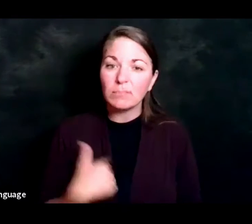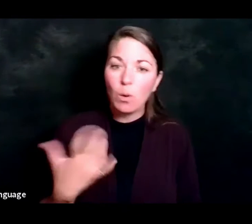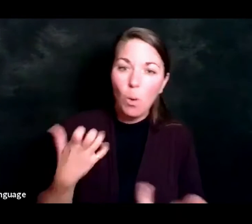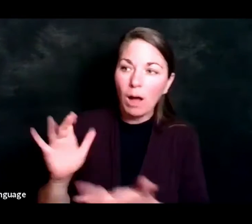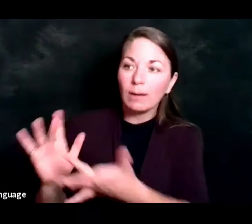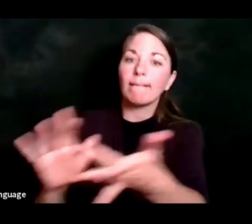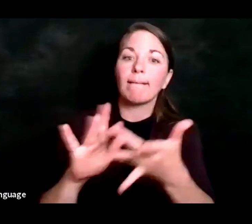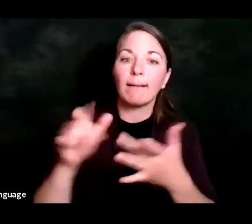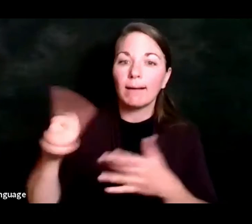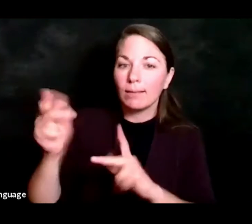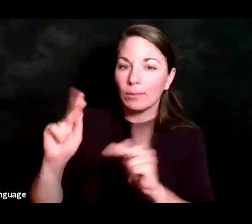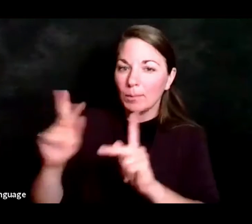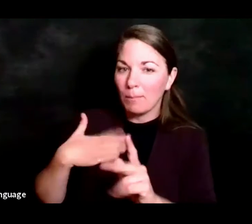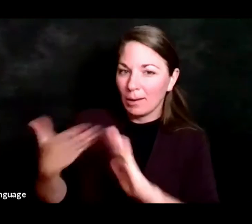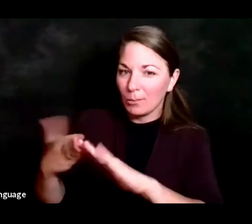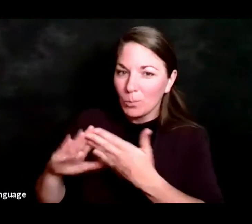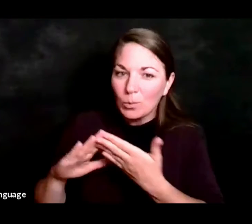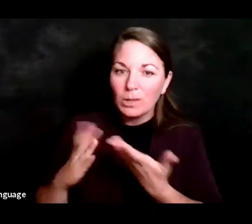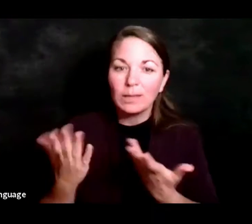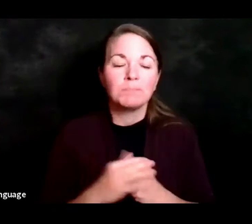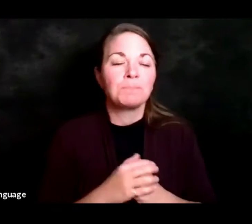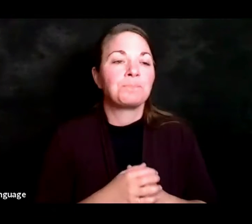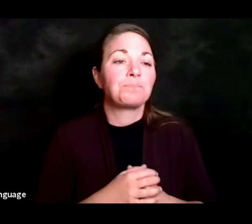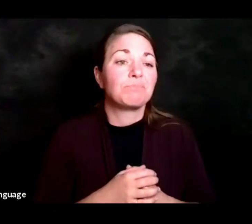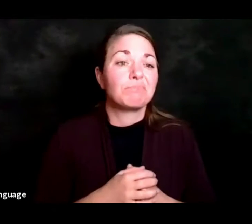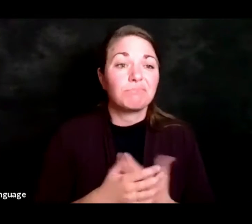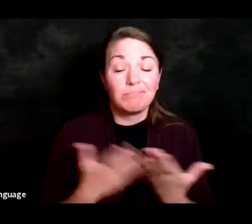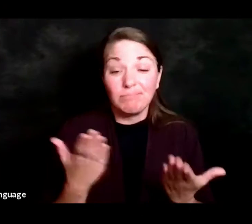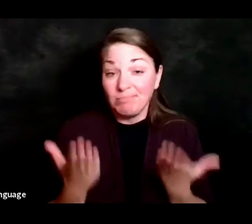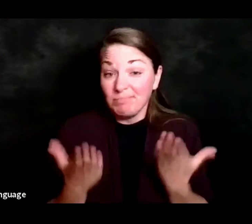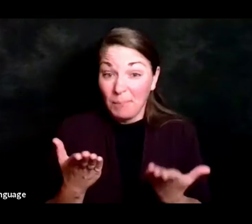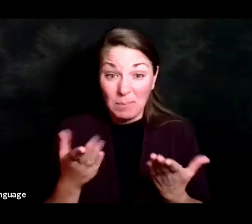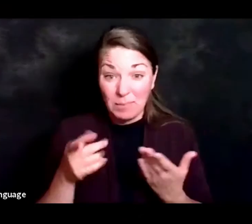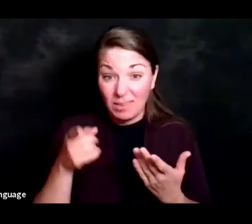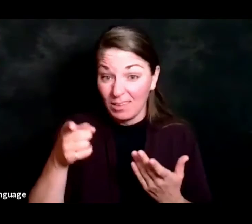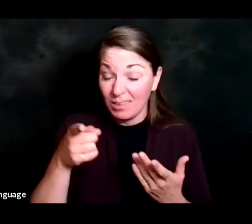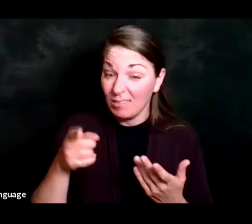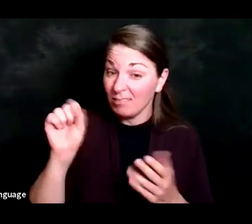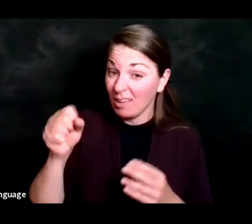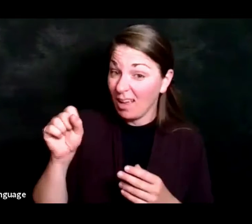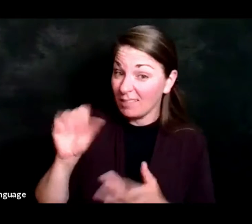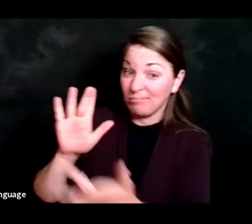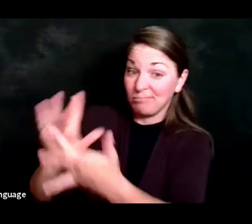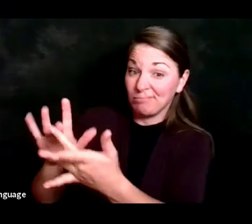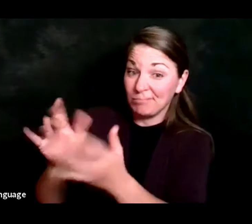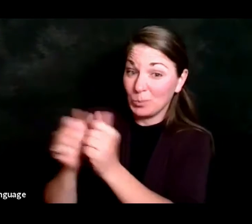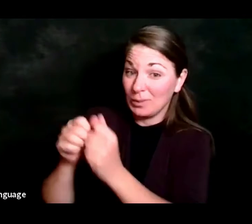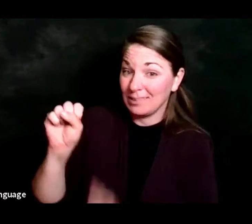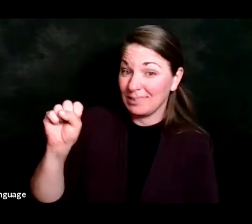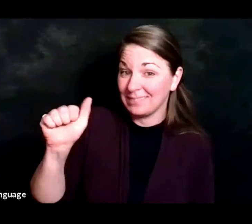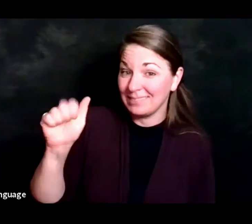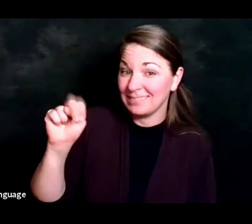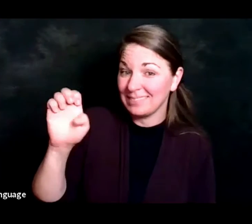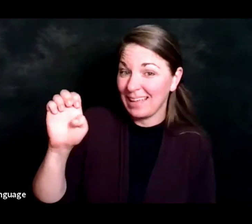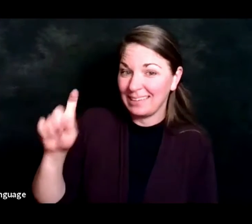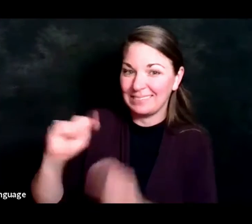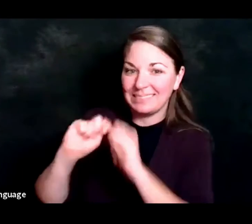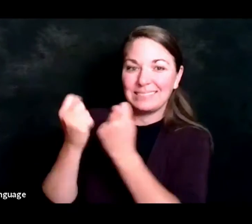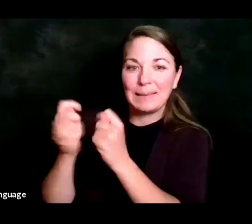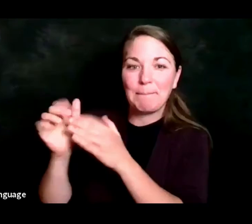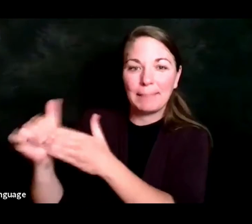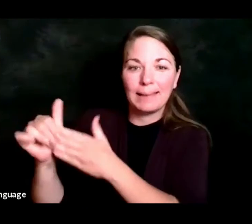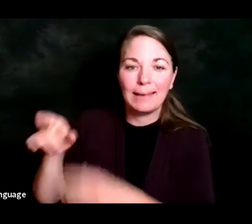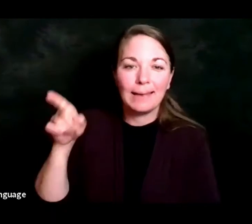in your community or surrounding communities, maybe consider reaching out to your SANE team lead. They can leverage their understanding of